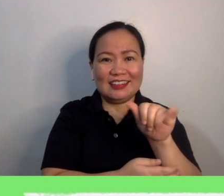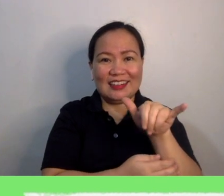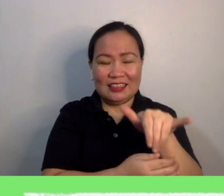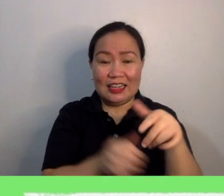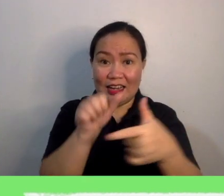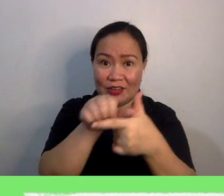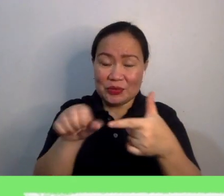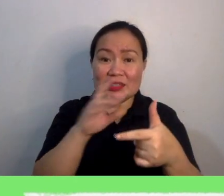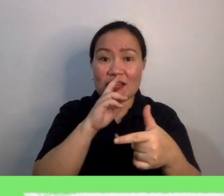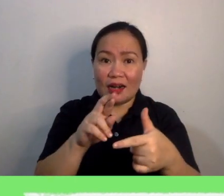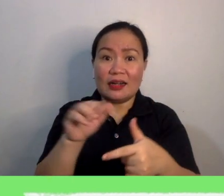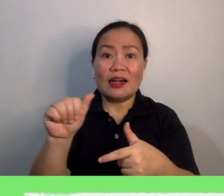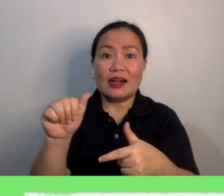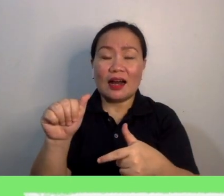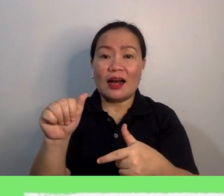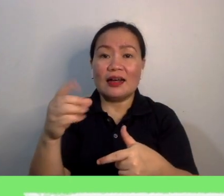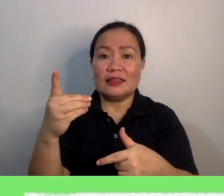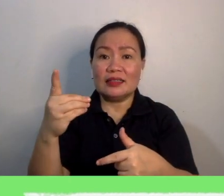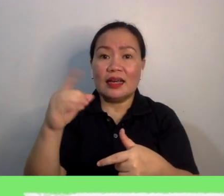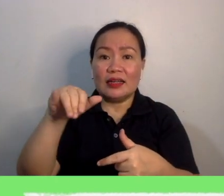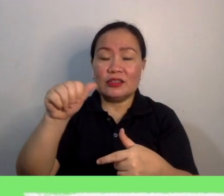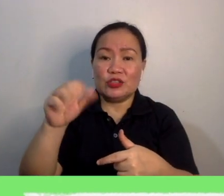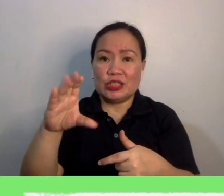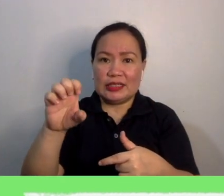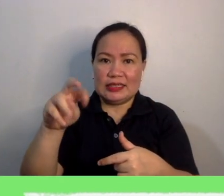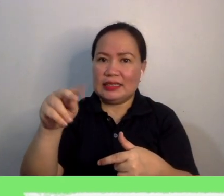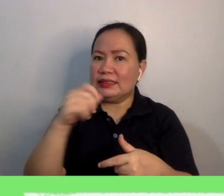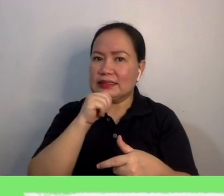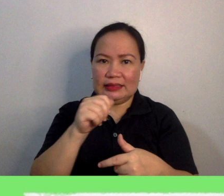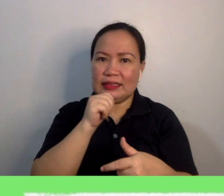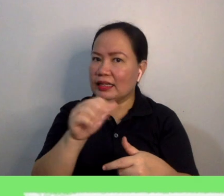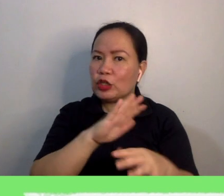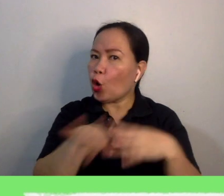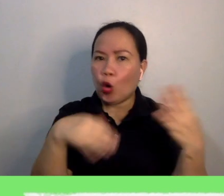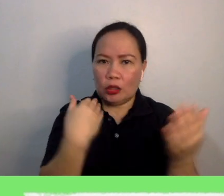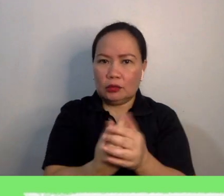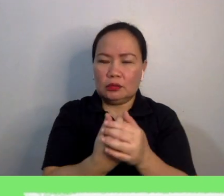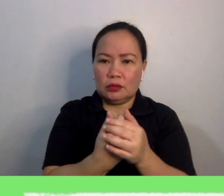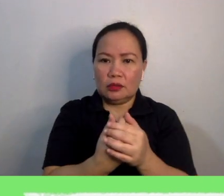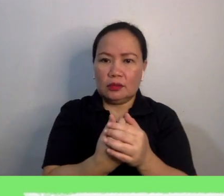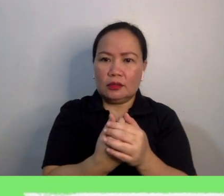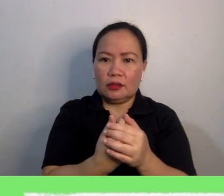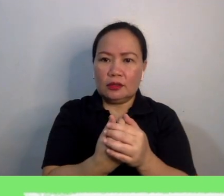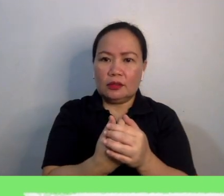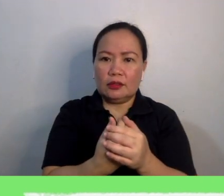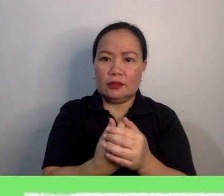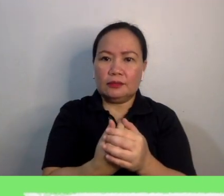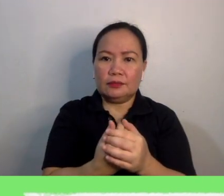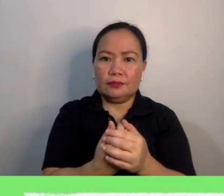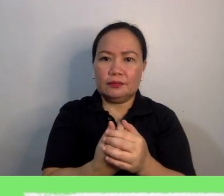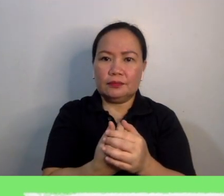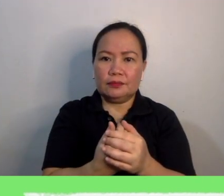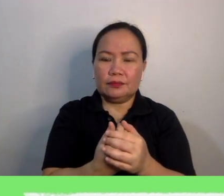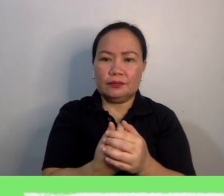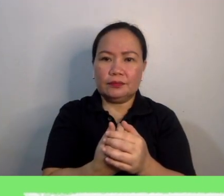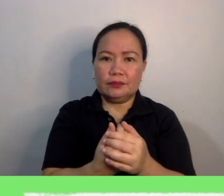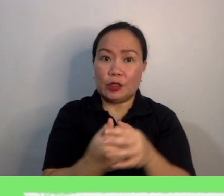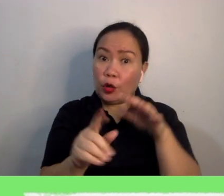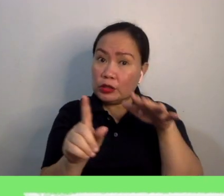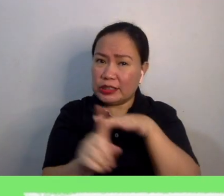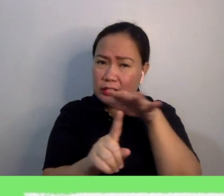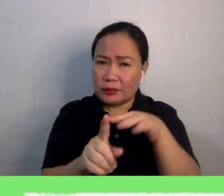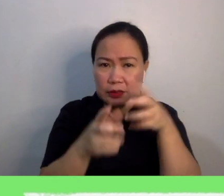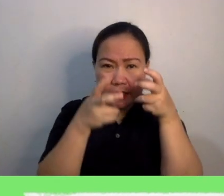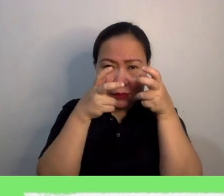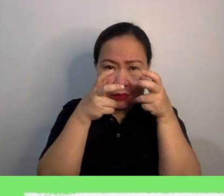Pwedeng supplementary sila, pero hindi sila adjacent angles. Okay? Kasi pag sinabi lang naman natin supplementary, the